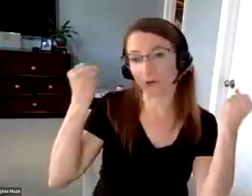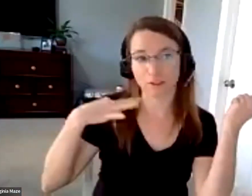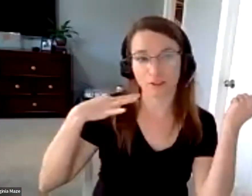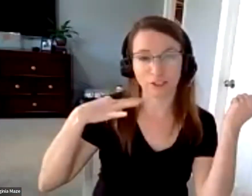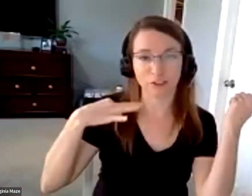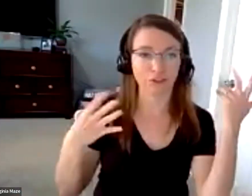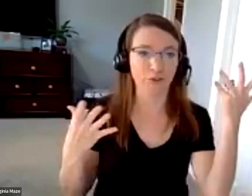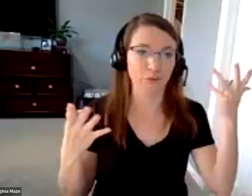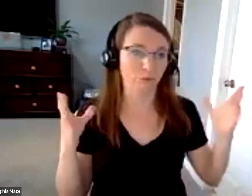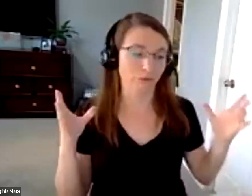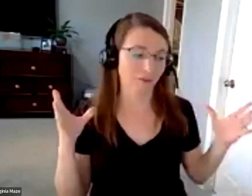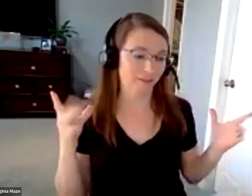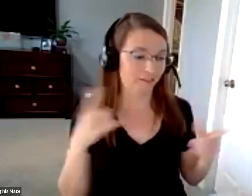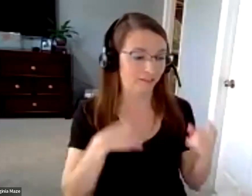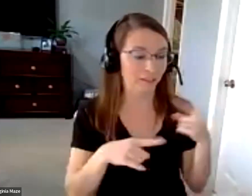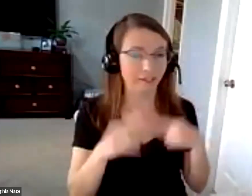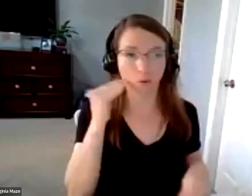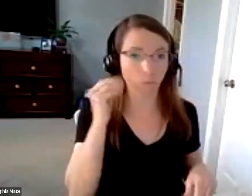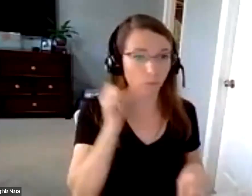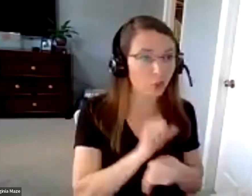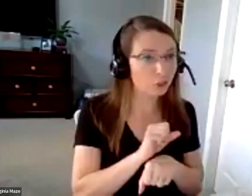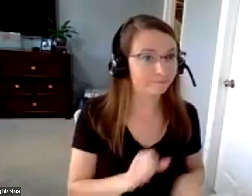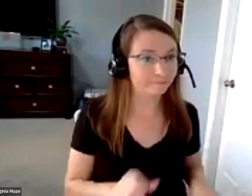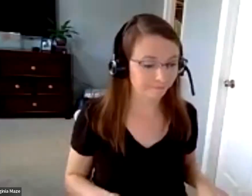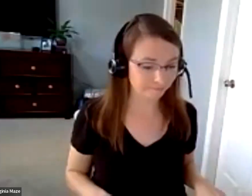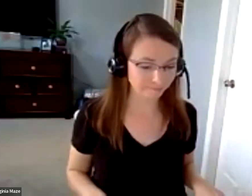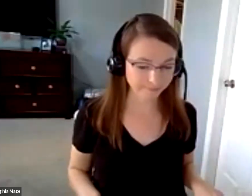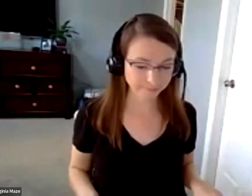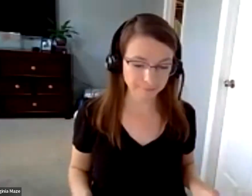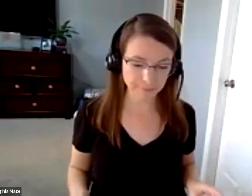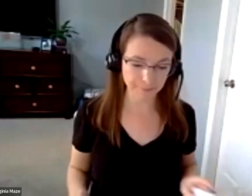brave volunteer to sign the homework?